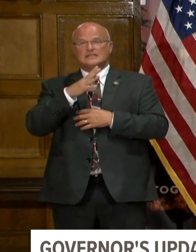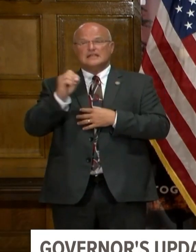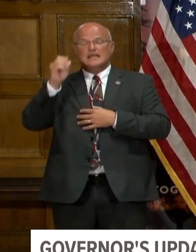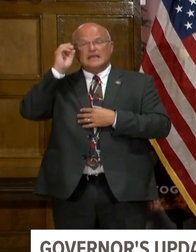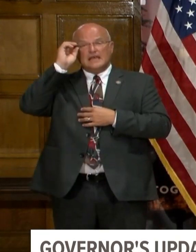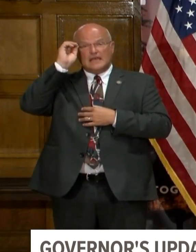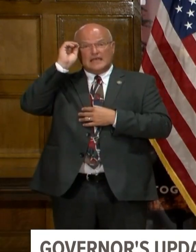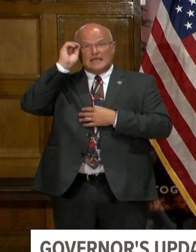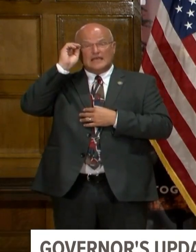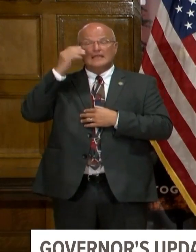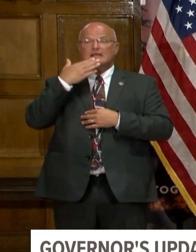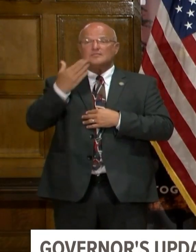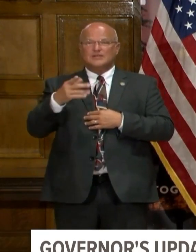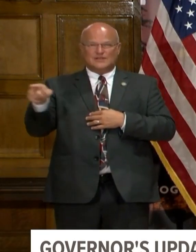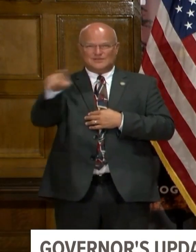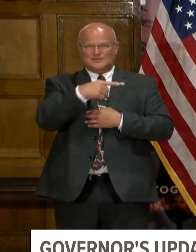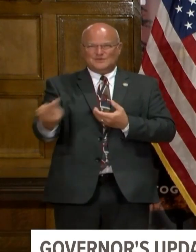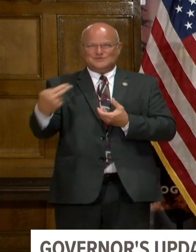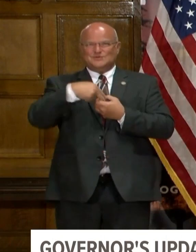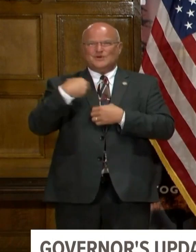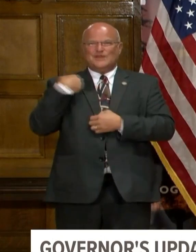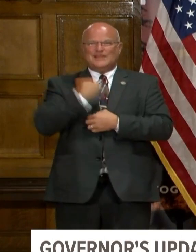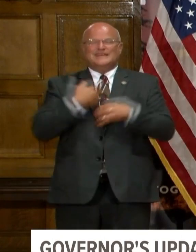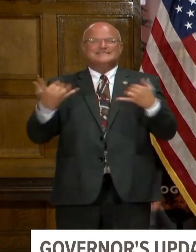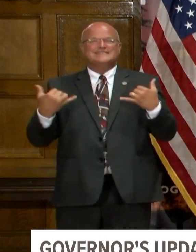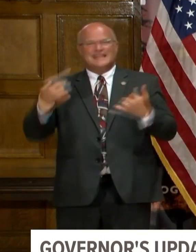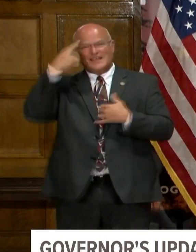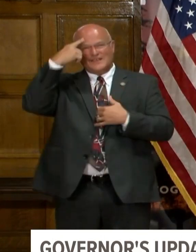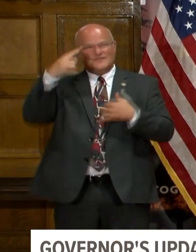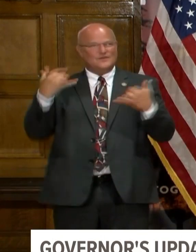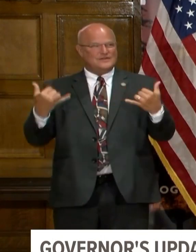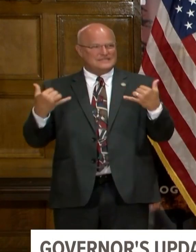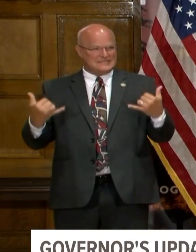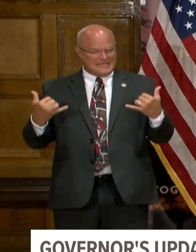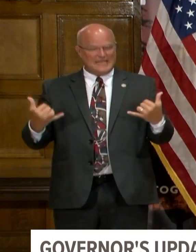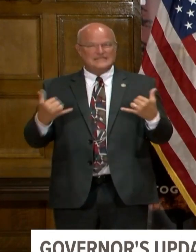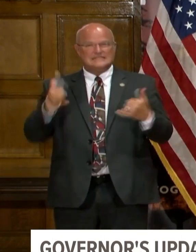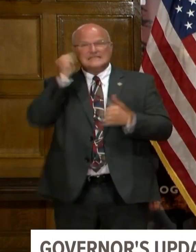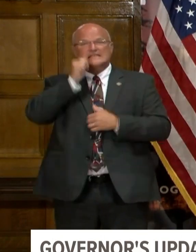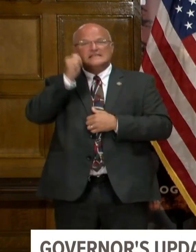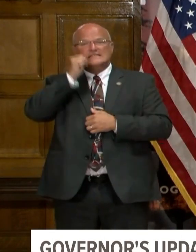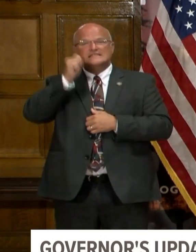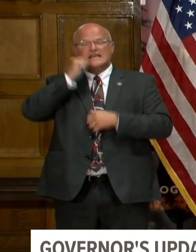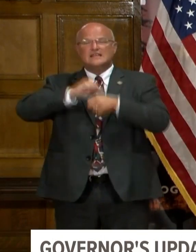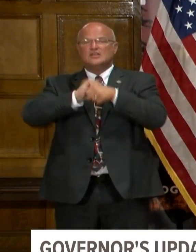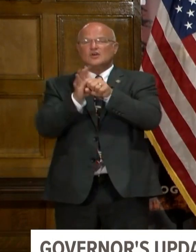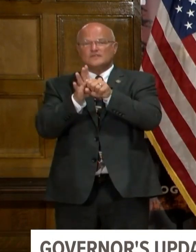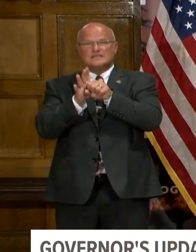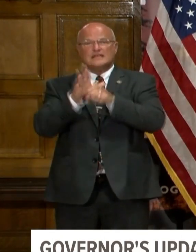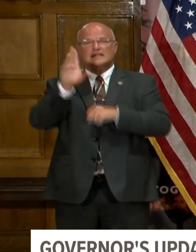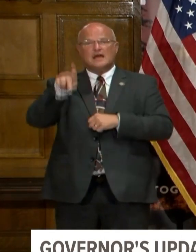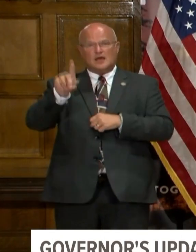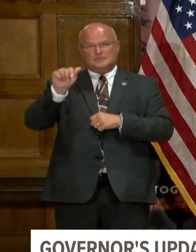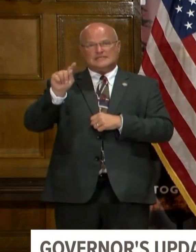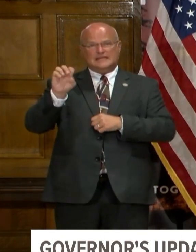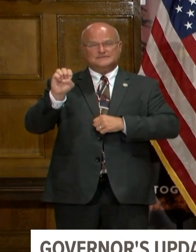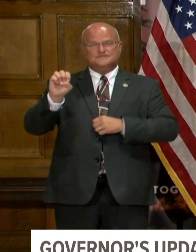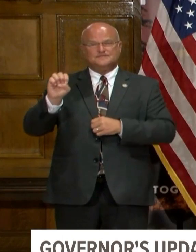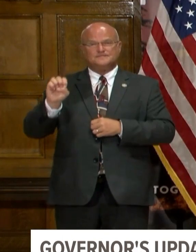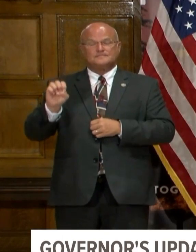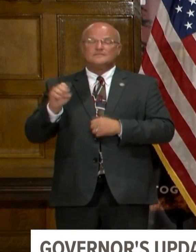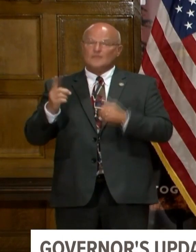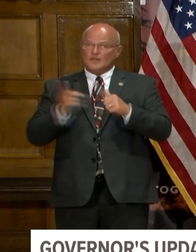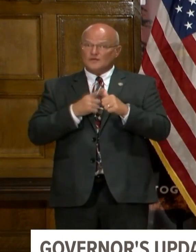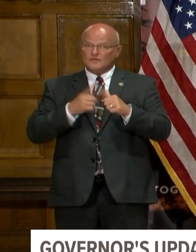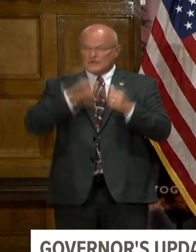I appreciate you joining us today for today's daily COVID-19 update. And let